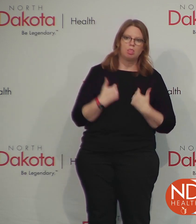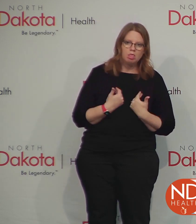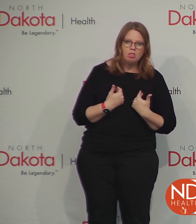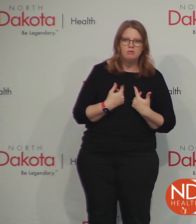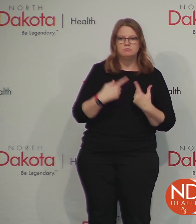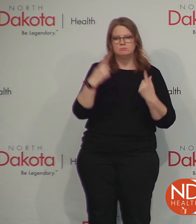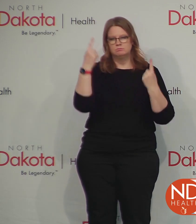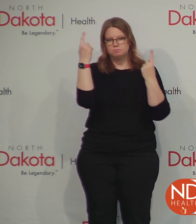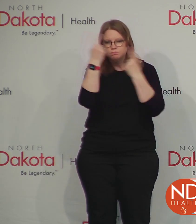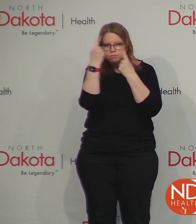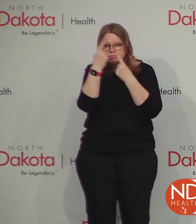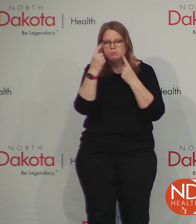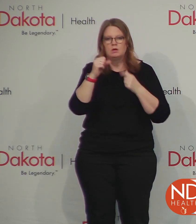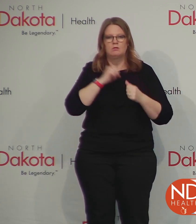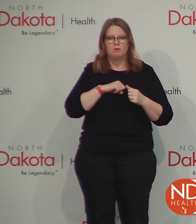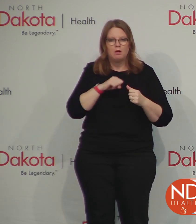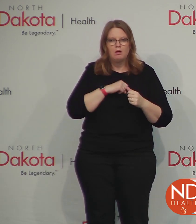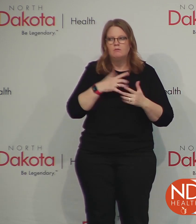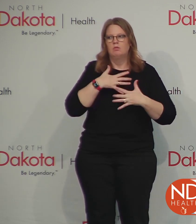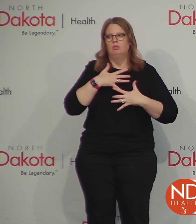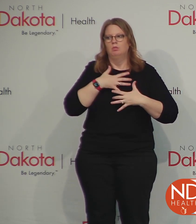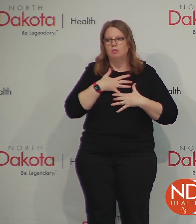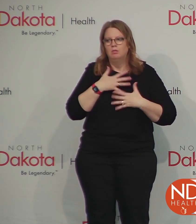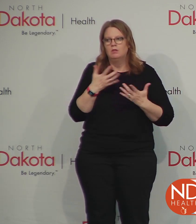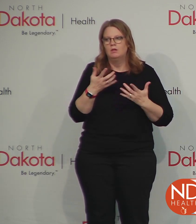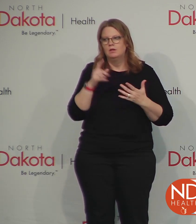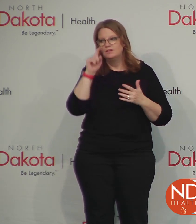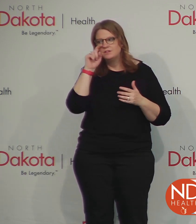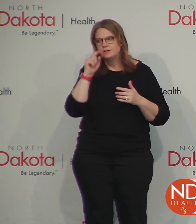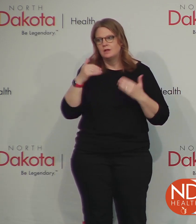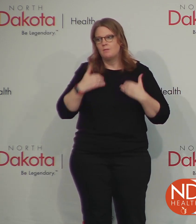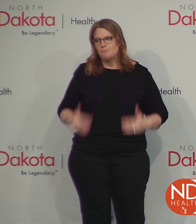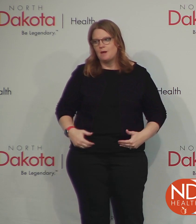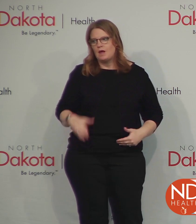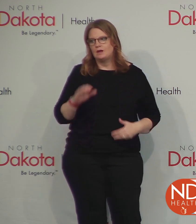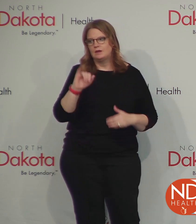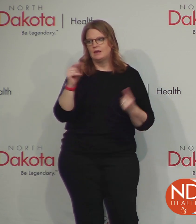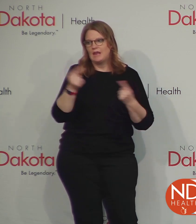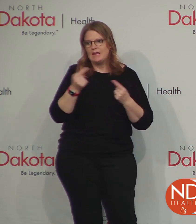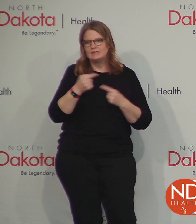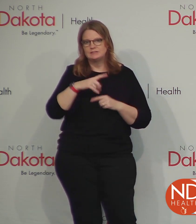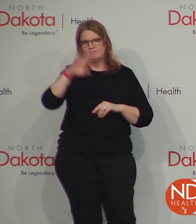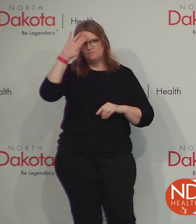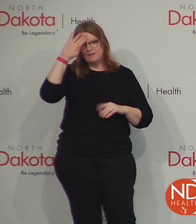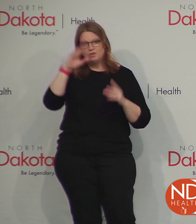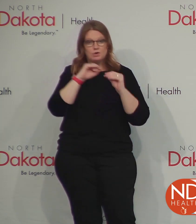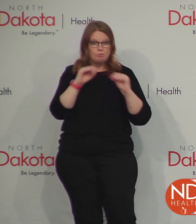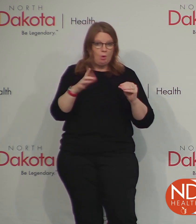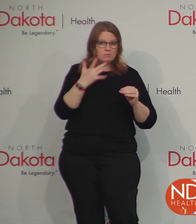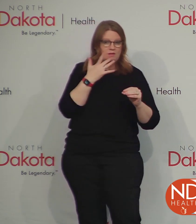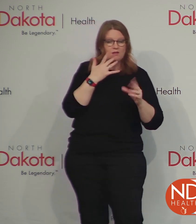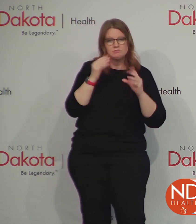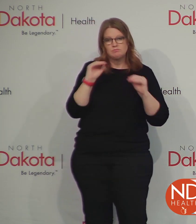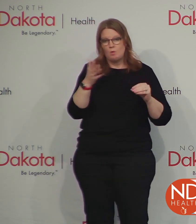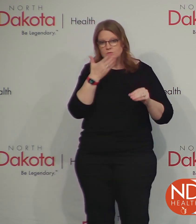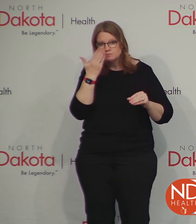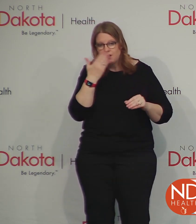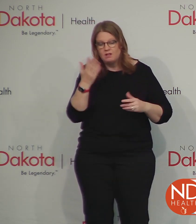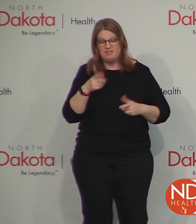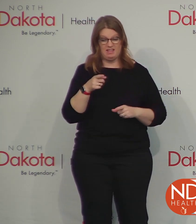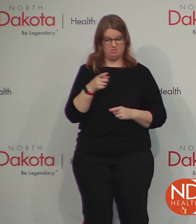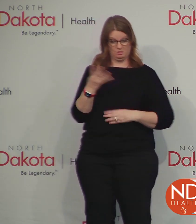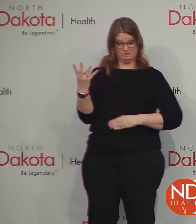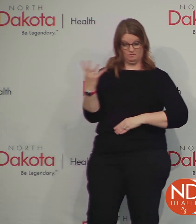severe headache, cough, congestion, shortness of breath, body aches, fever, loss of taste and smell. Those 4 days